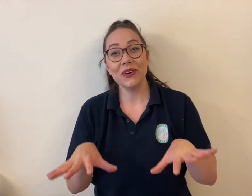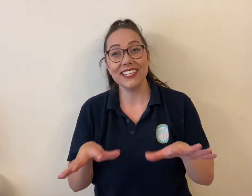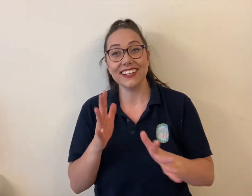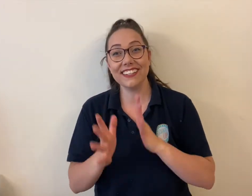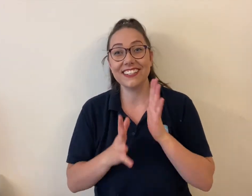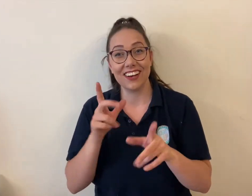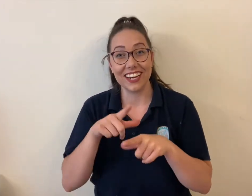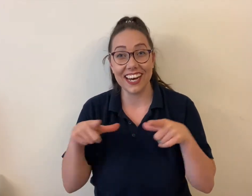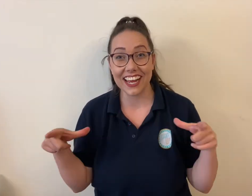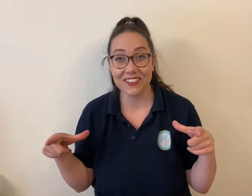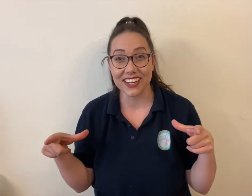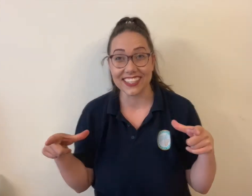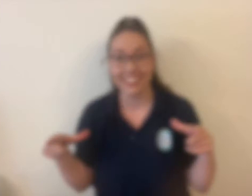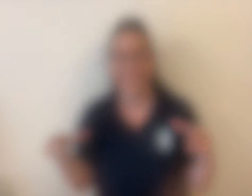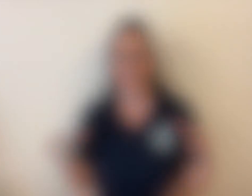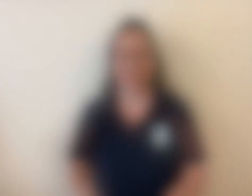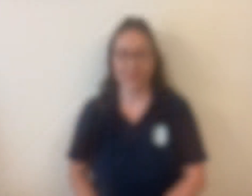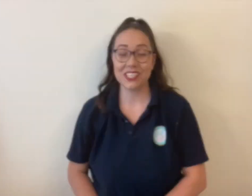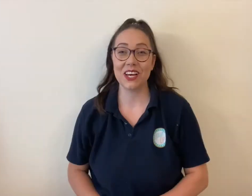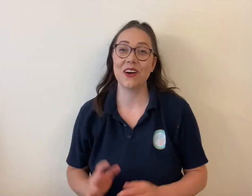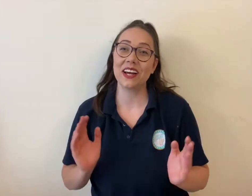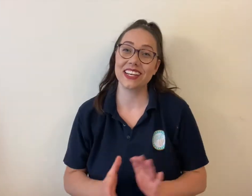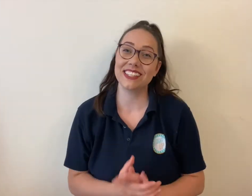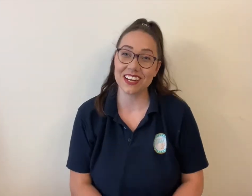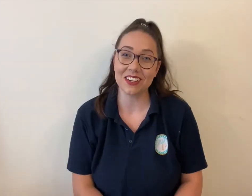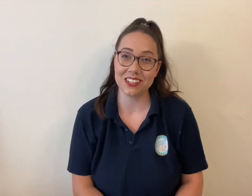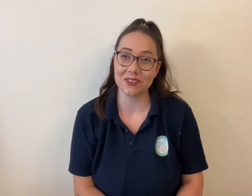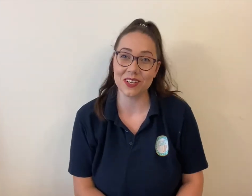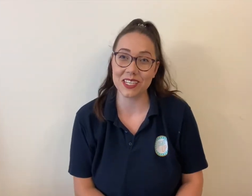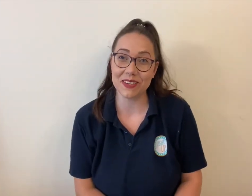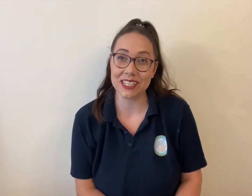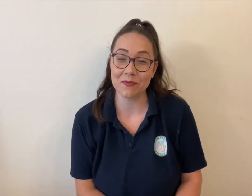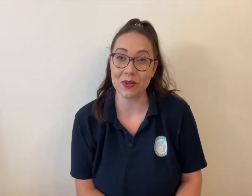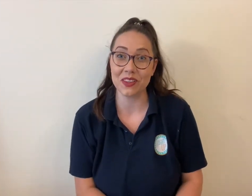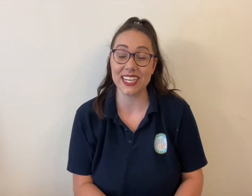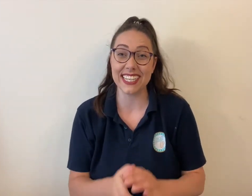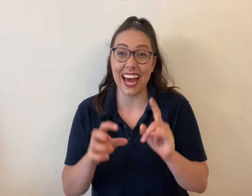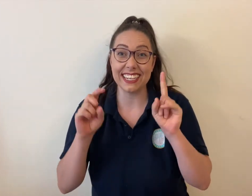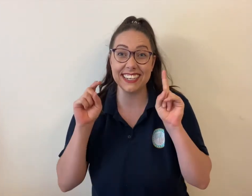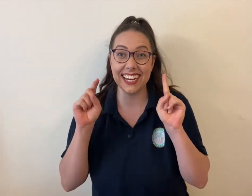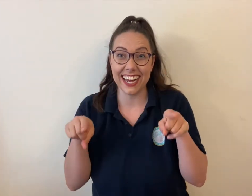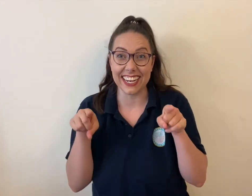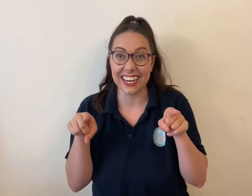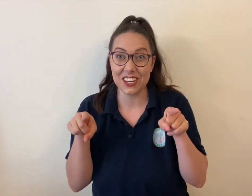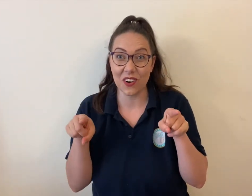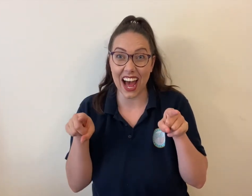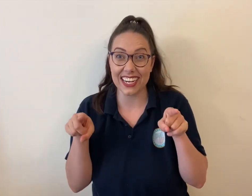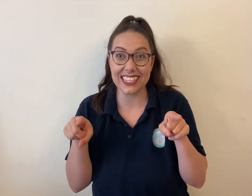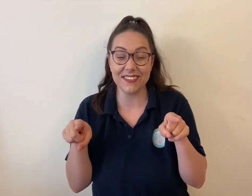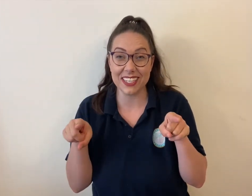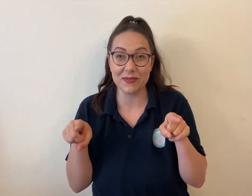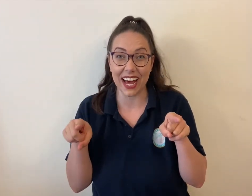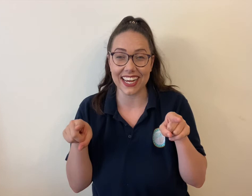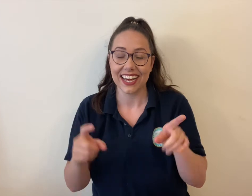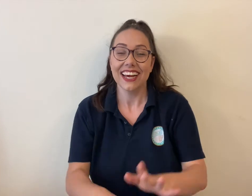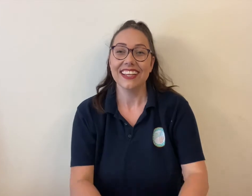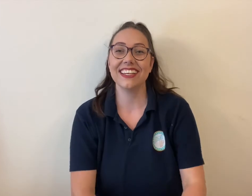British Sign Language. So I'm going to start off with something simple that is actually in your activity pack. This